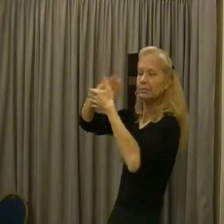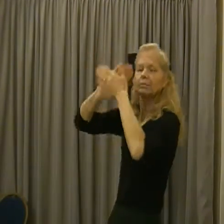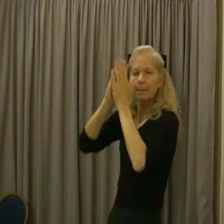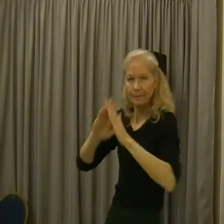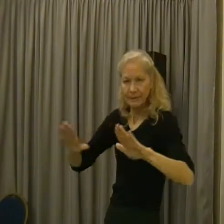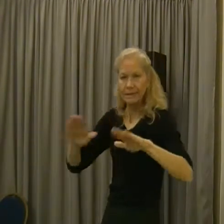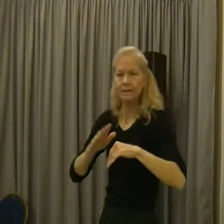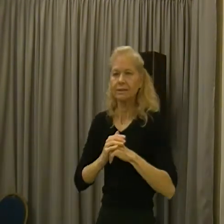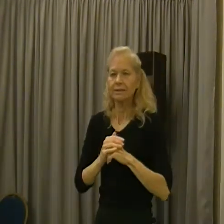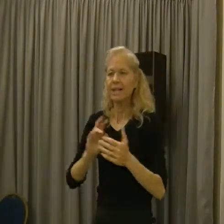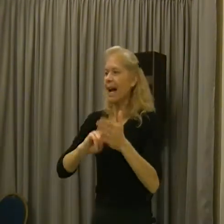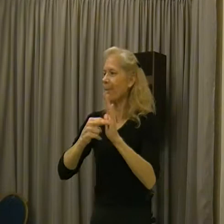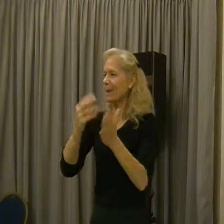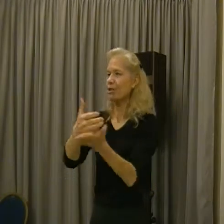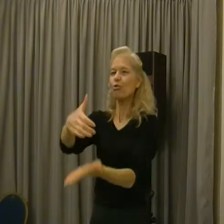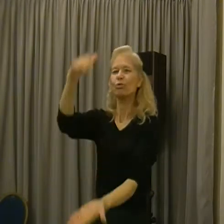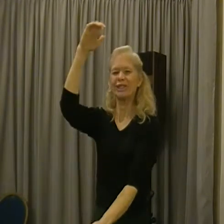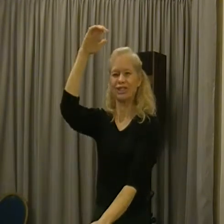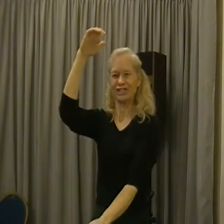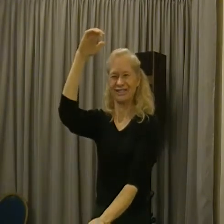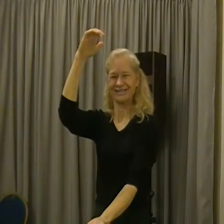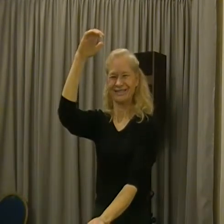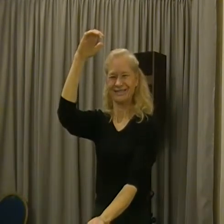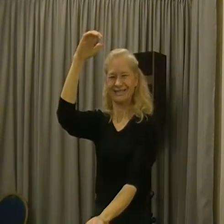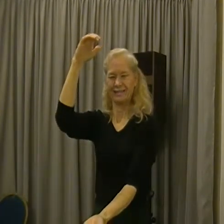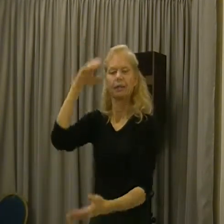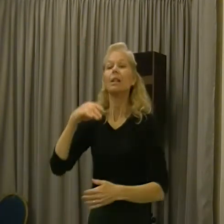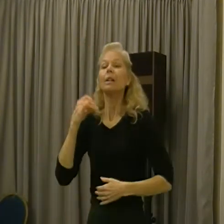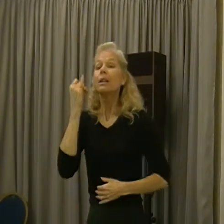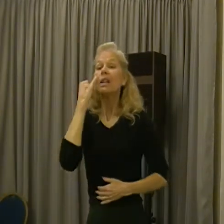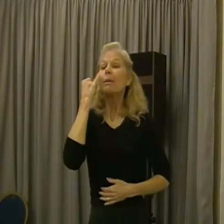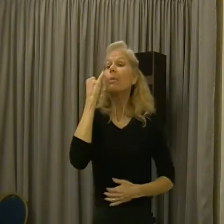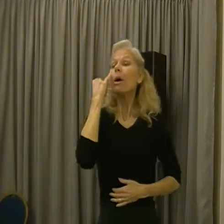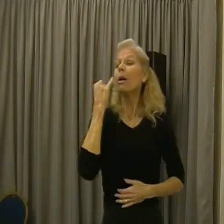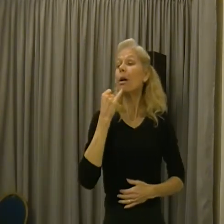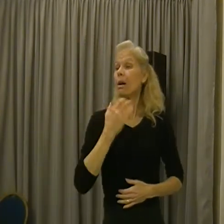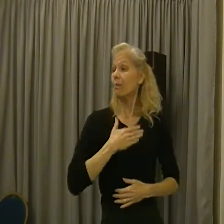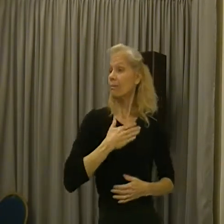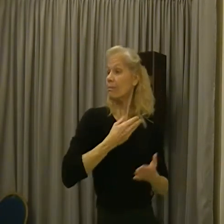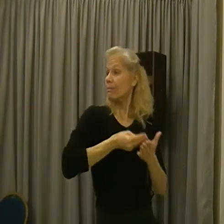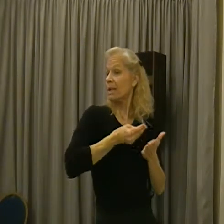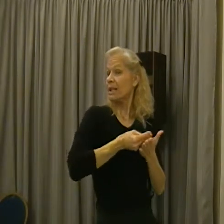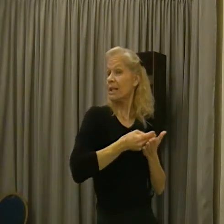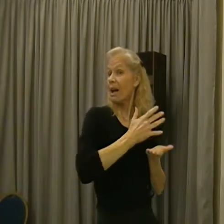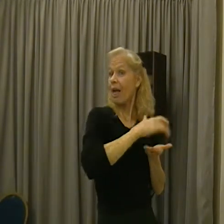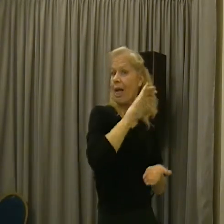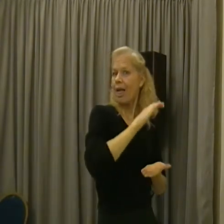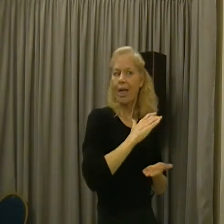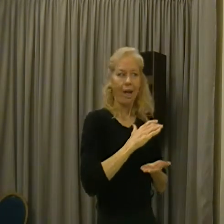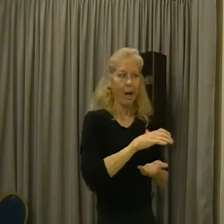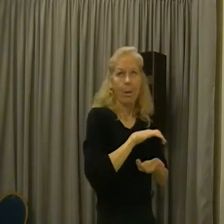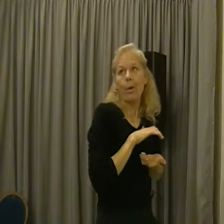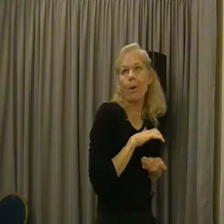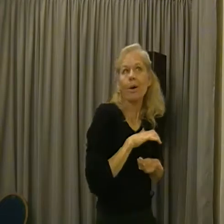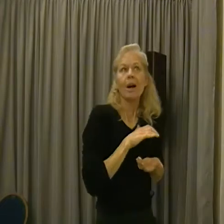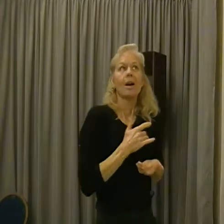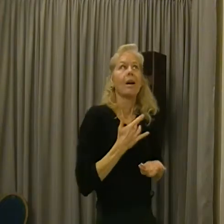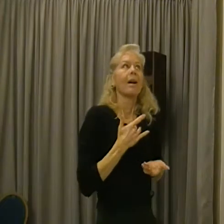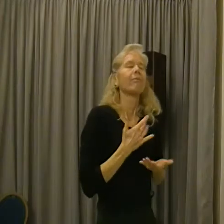You see, if we glory in our riches, what do they become? They become idols, don't they? Just like our wisdom, or just like human wisdom, or just